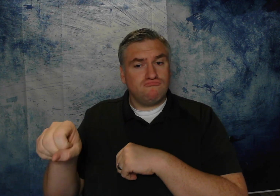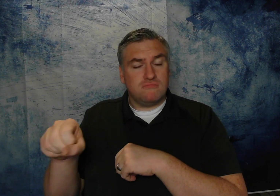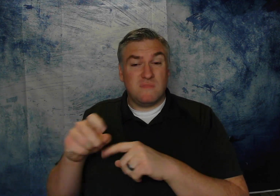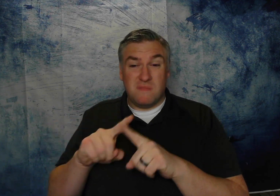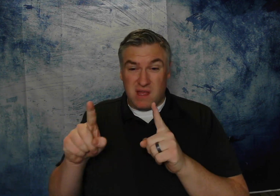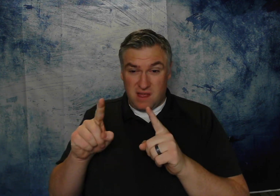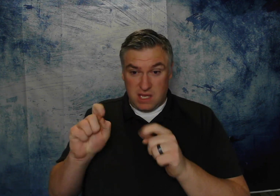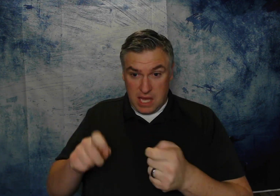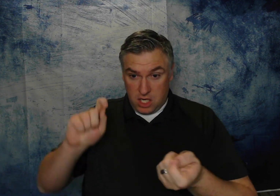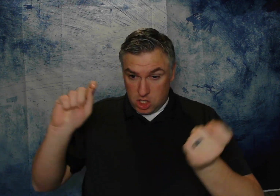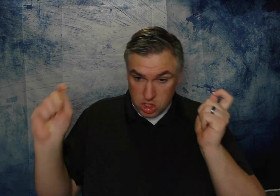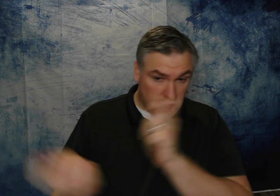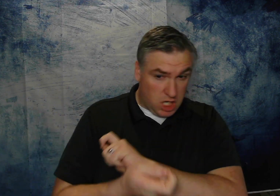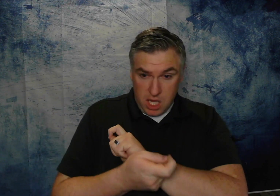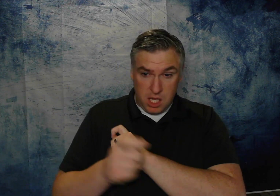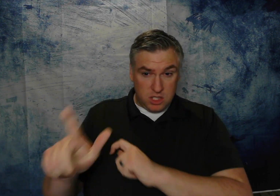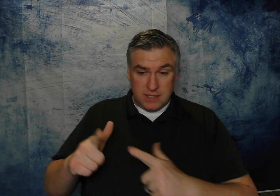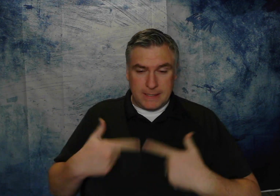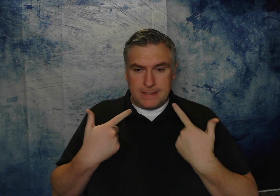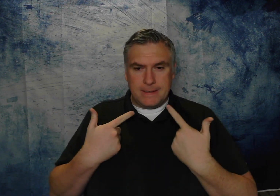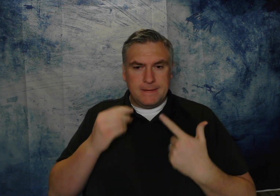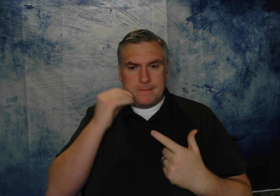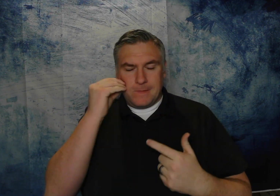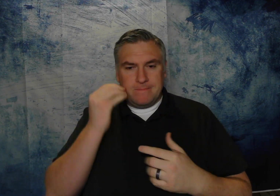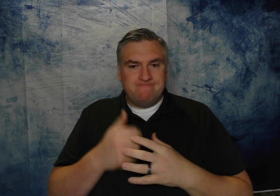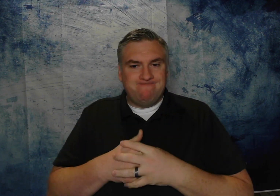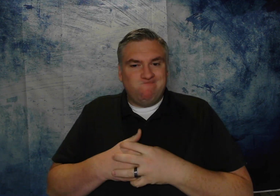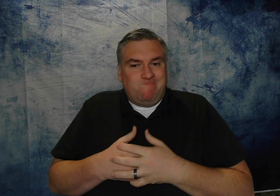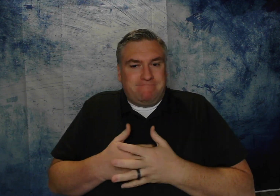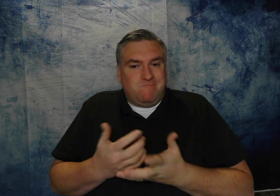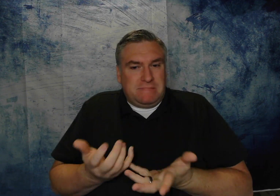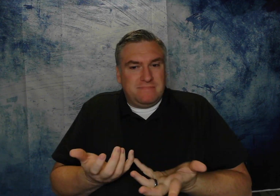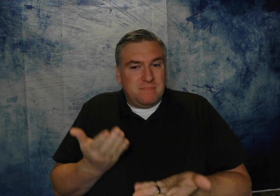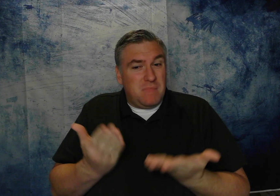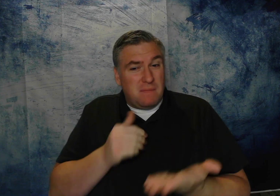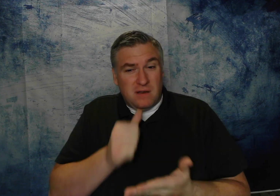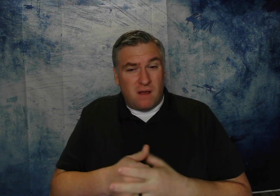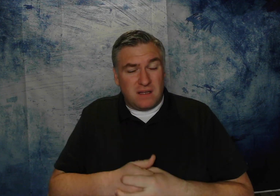And it's something that we can try to influence, of course, but can we change it? Maybe not.